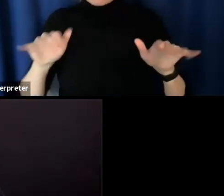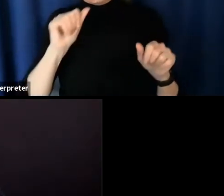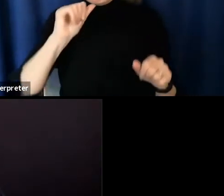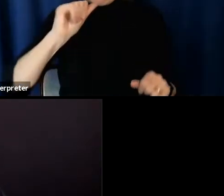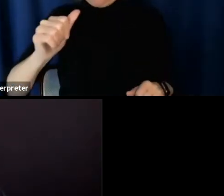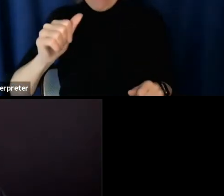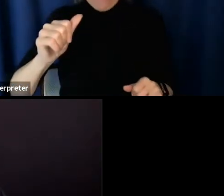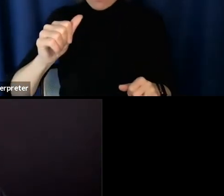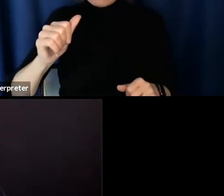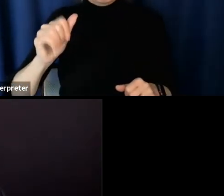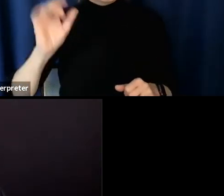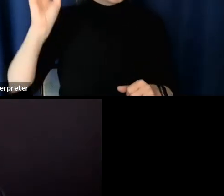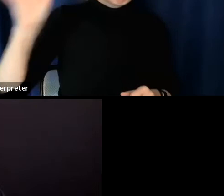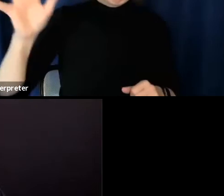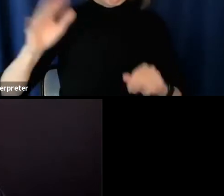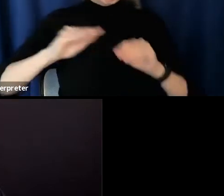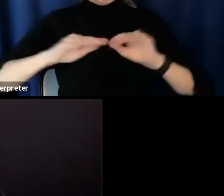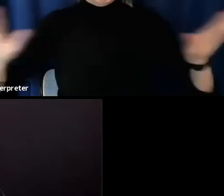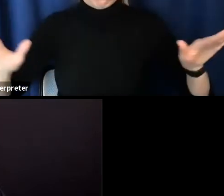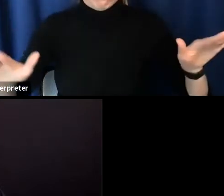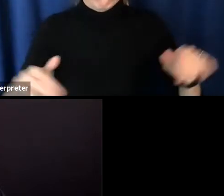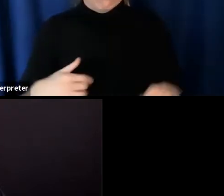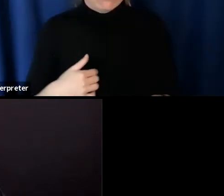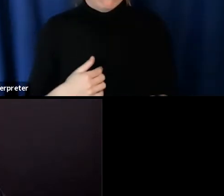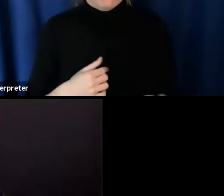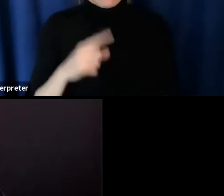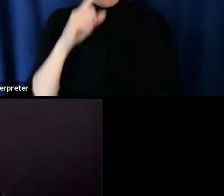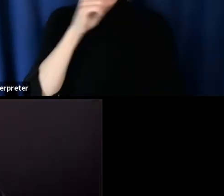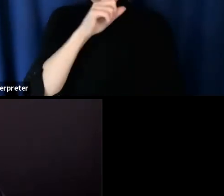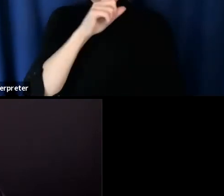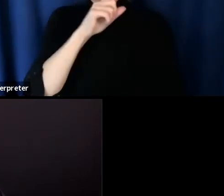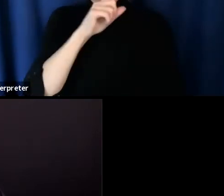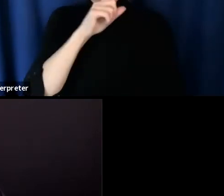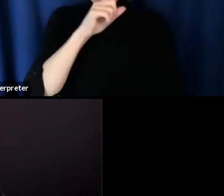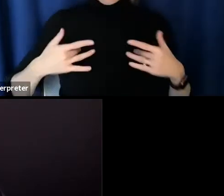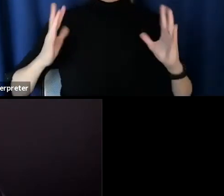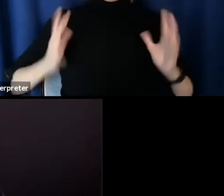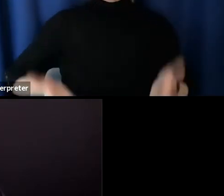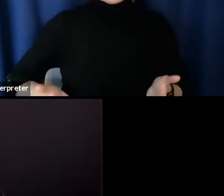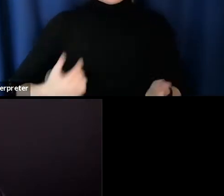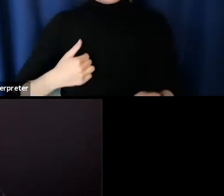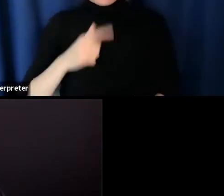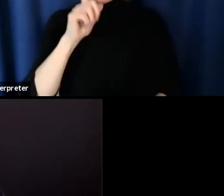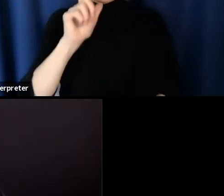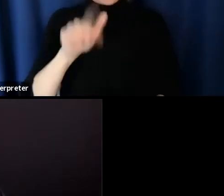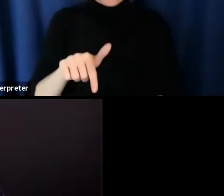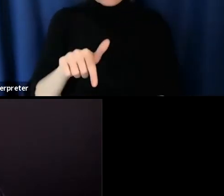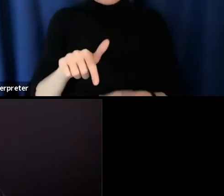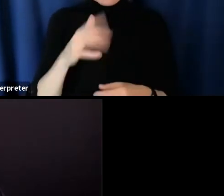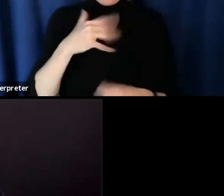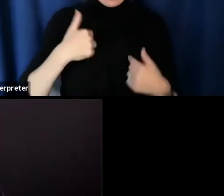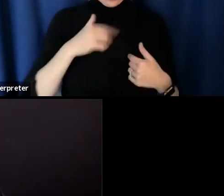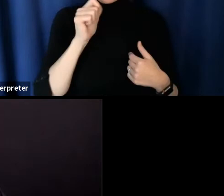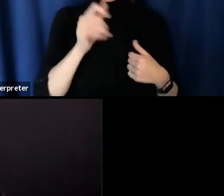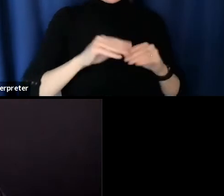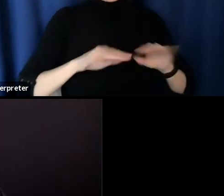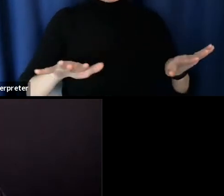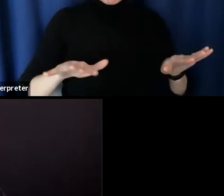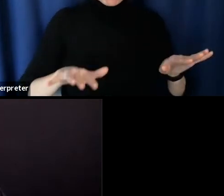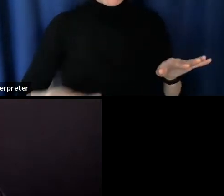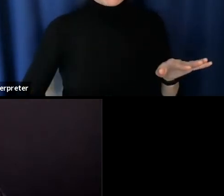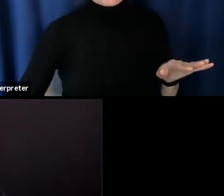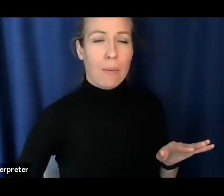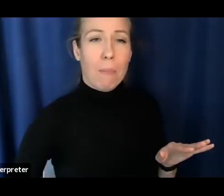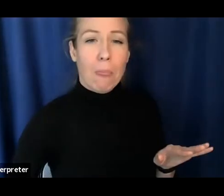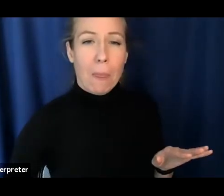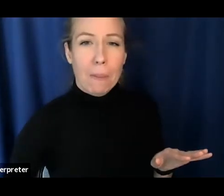that there's been maybe a false sense of confidence amongst these social gatherings or extended family gatherings that have sped this up. So at this